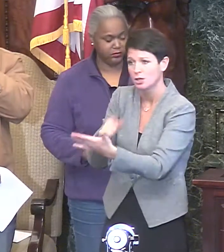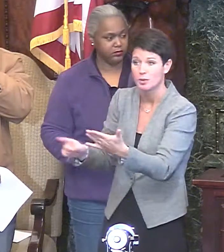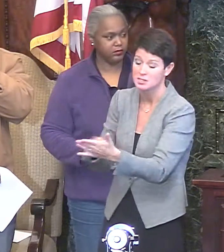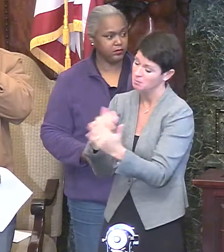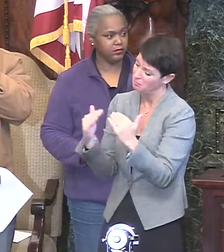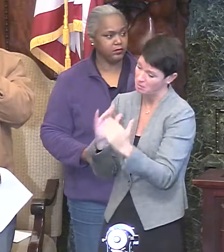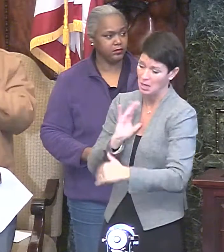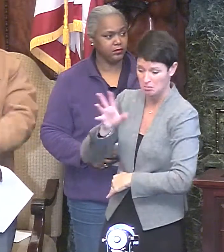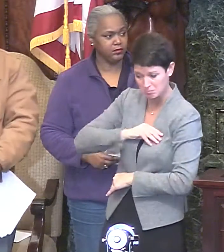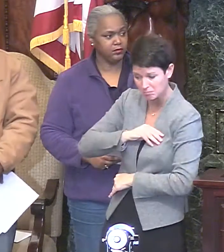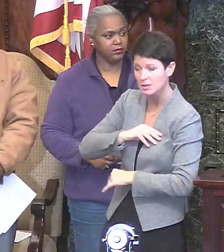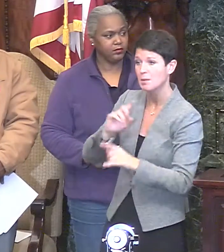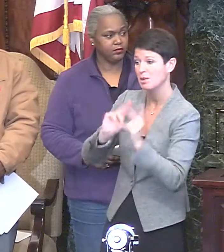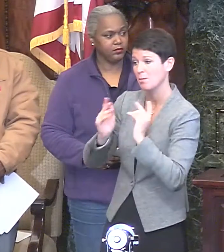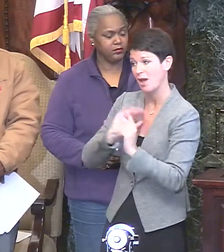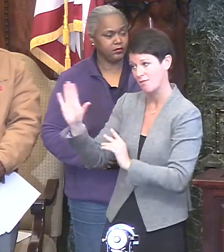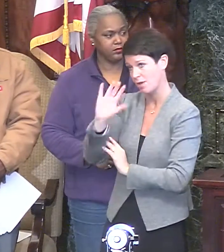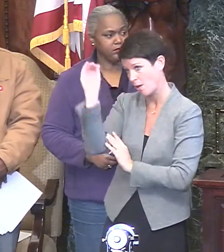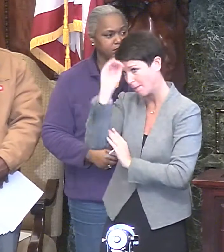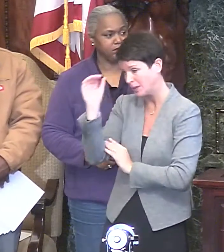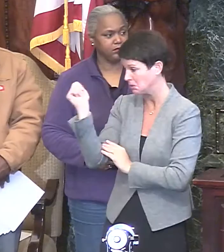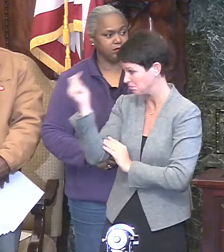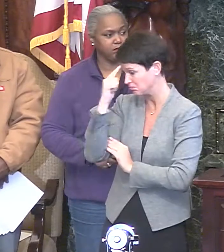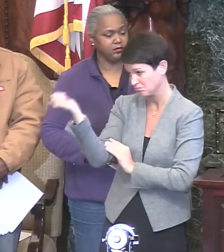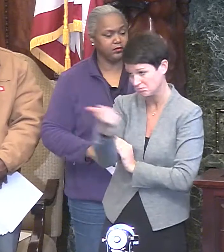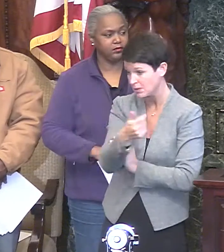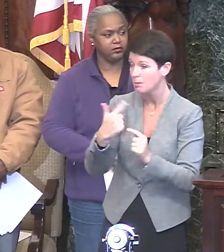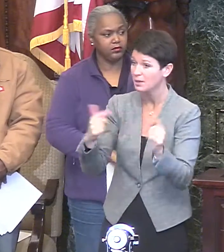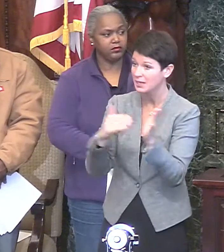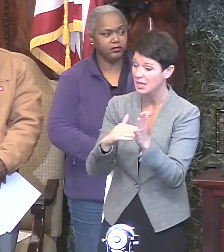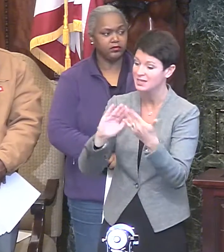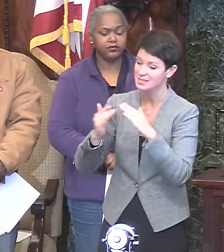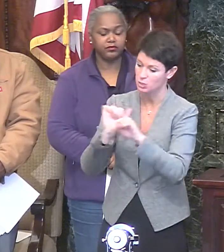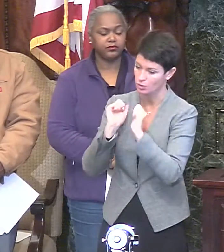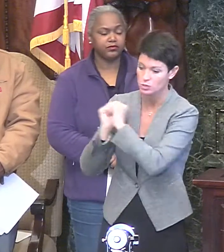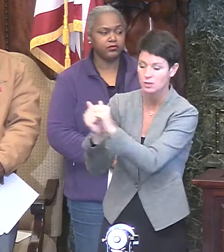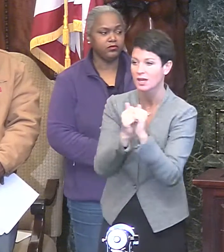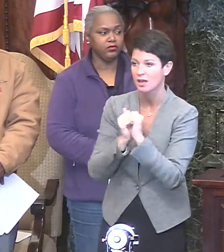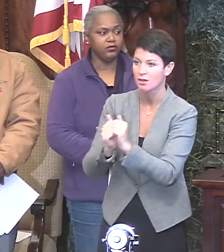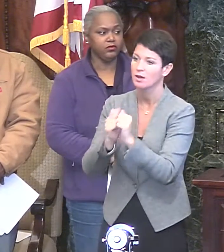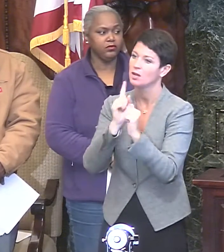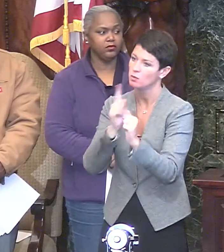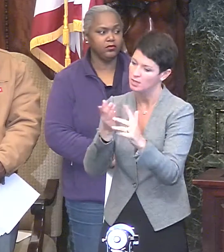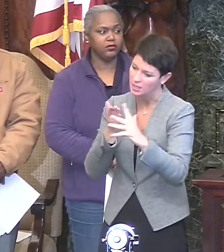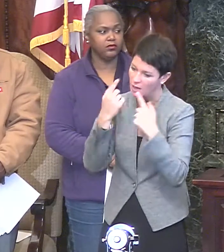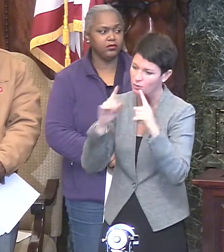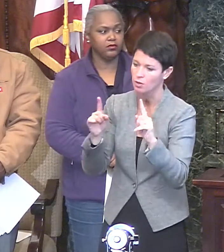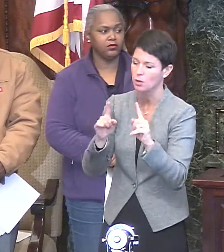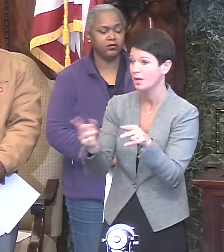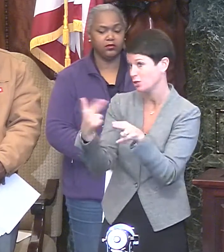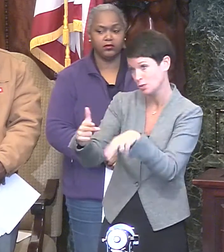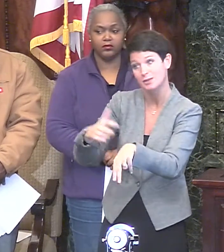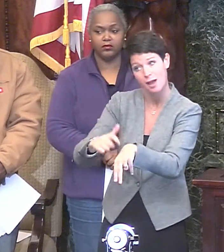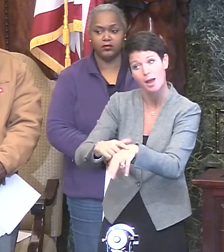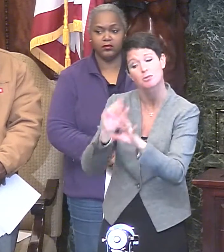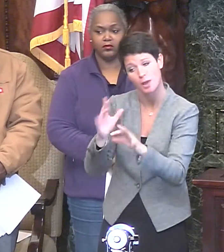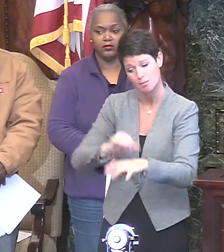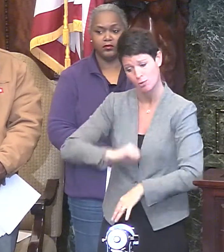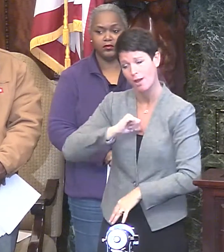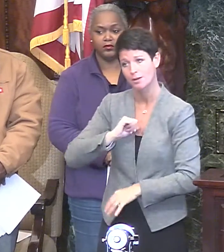fair, and people have their opinions, but I think we've all worked together as a city and really got ourselves through this in a relatively short period of time.